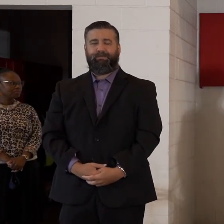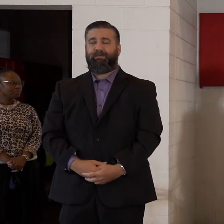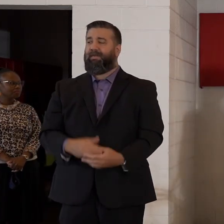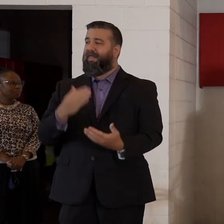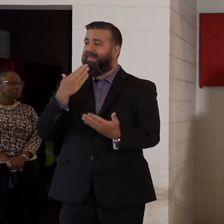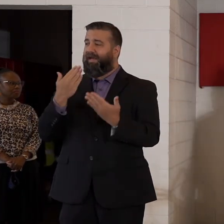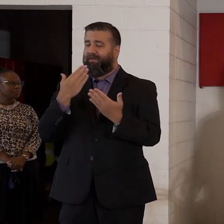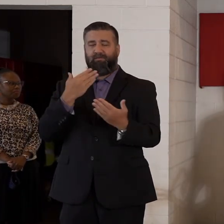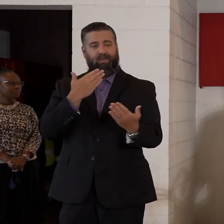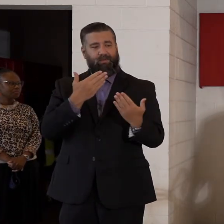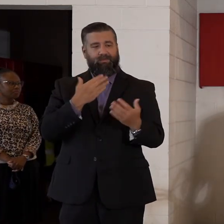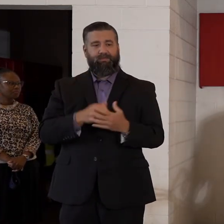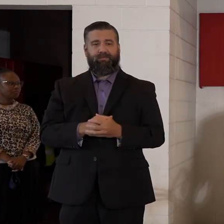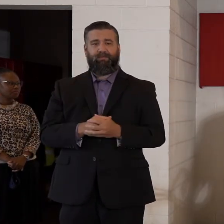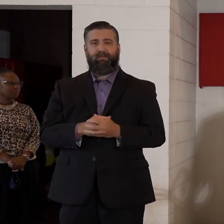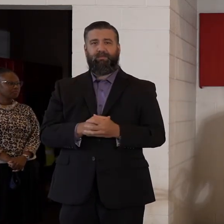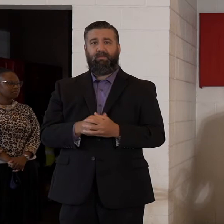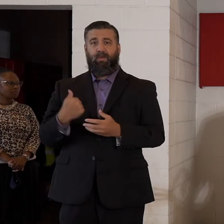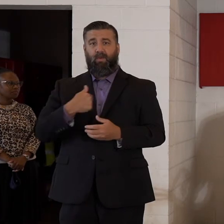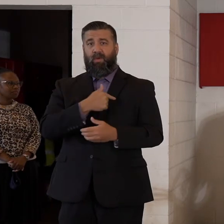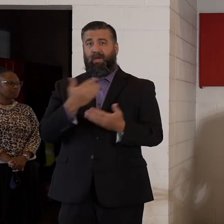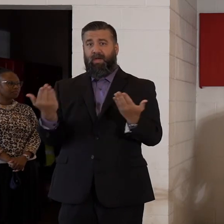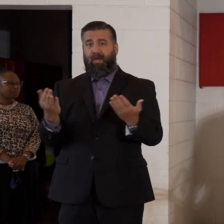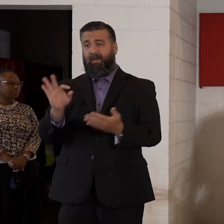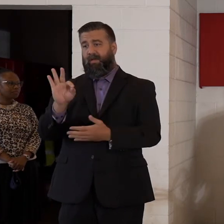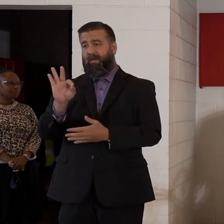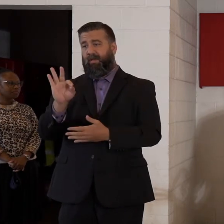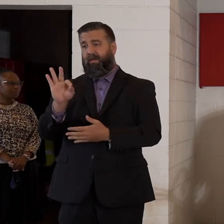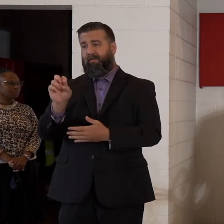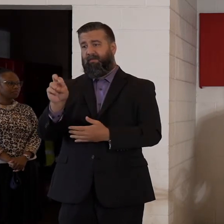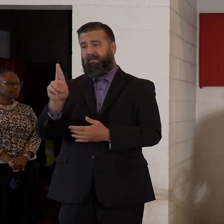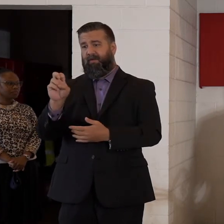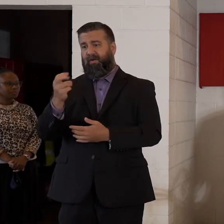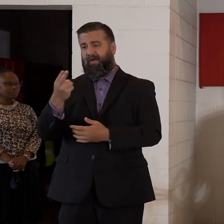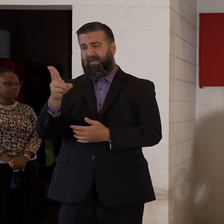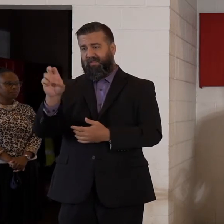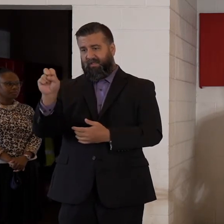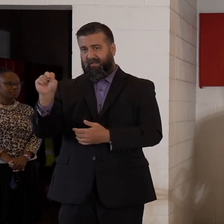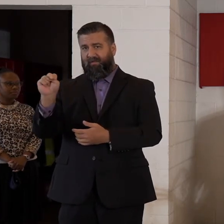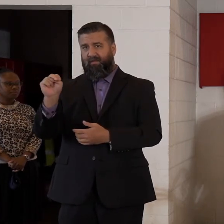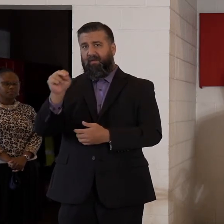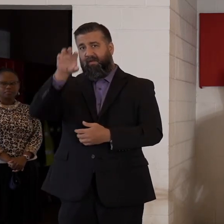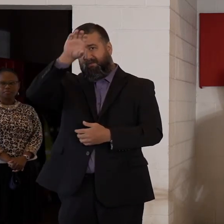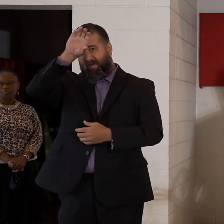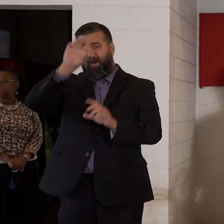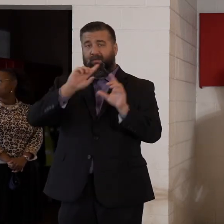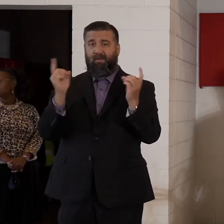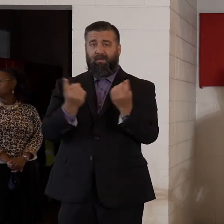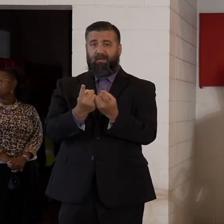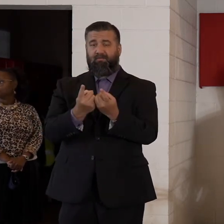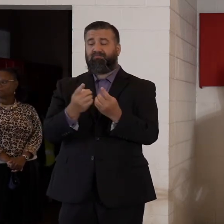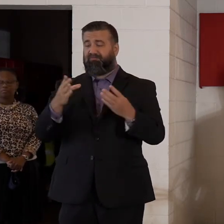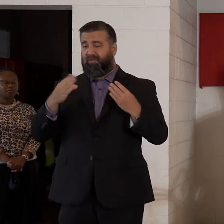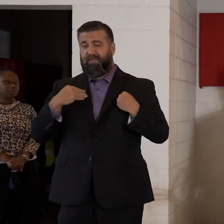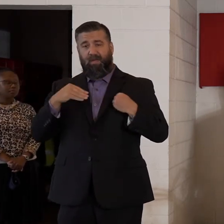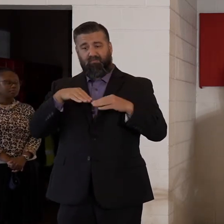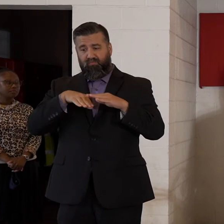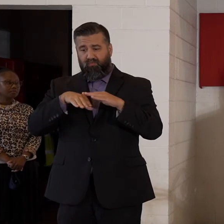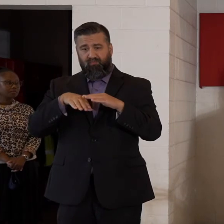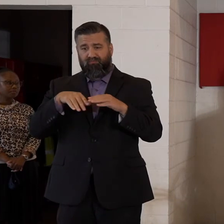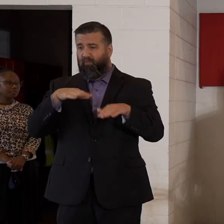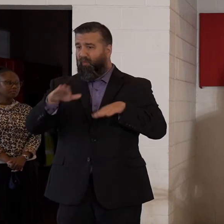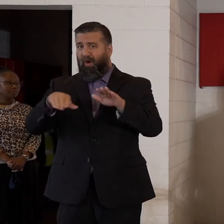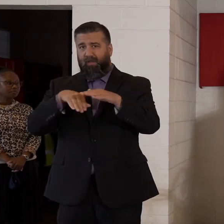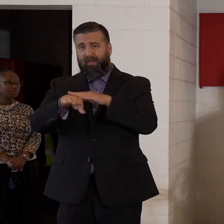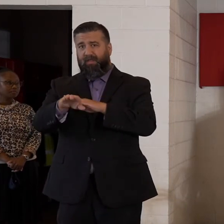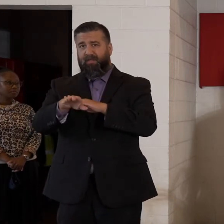Thank you, and we're here at the Ferguson Fire Station. We will accept walk-ins for vaccinations, and we encourage everyone to